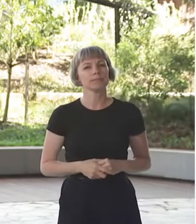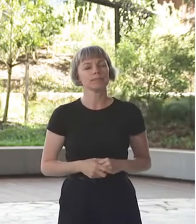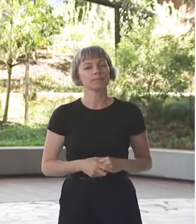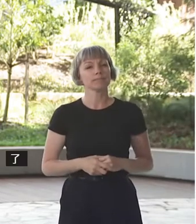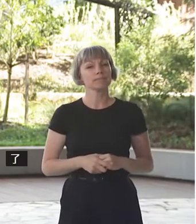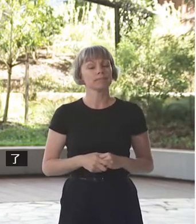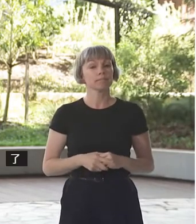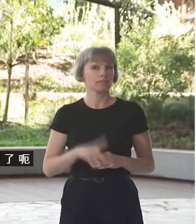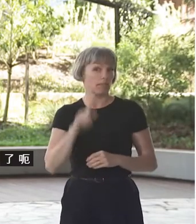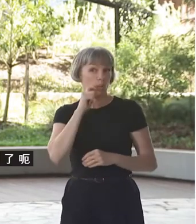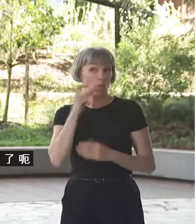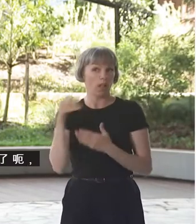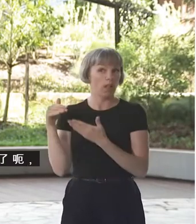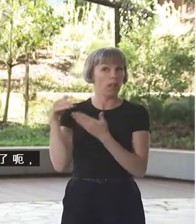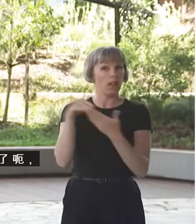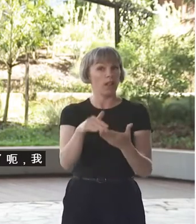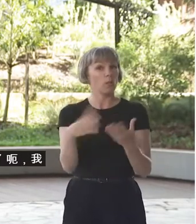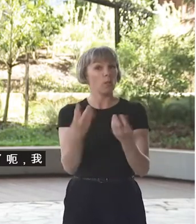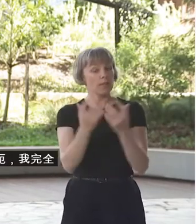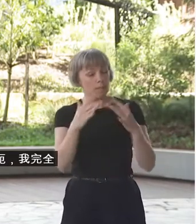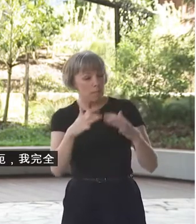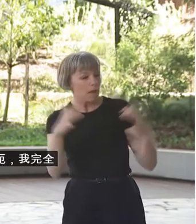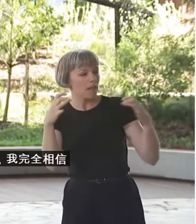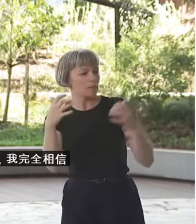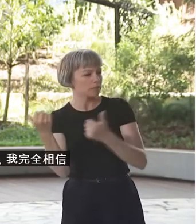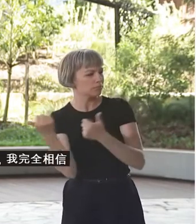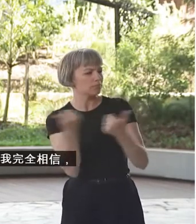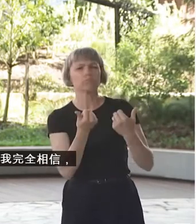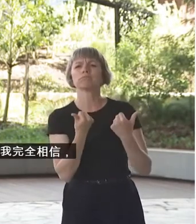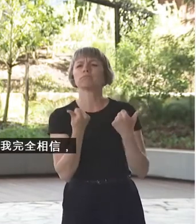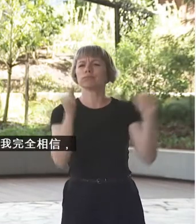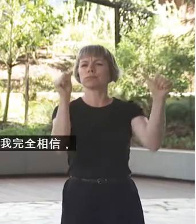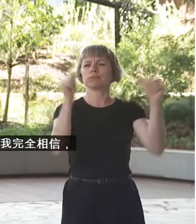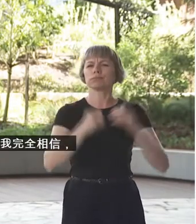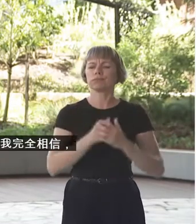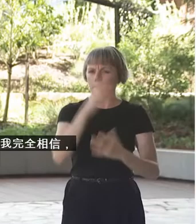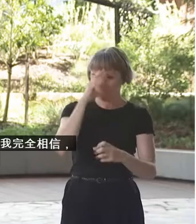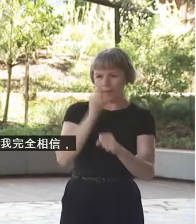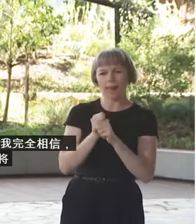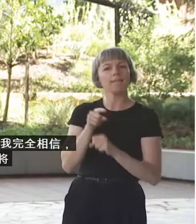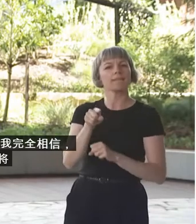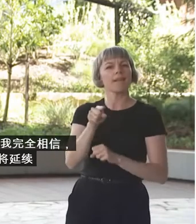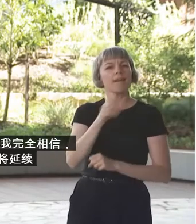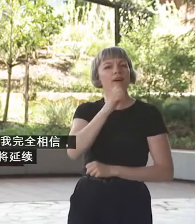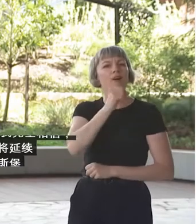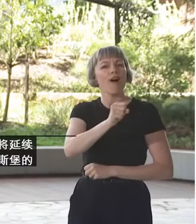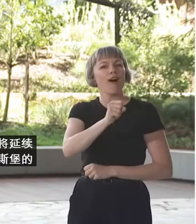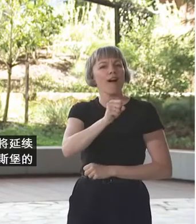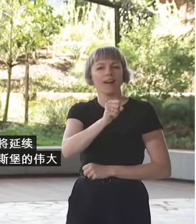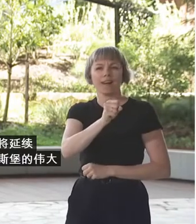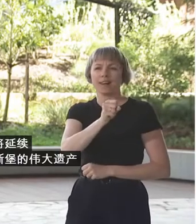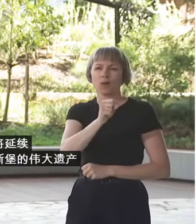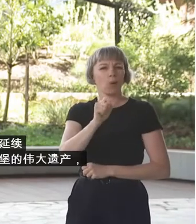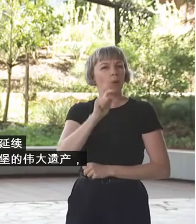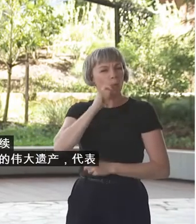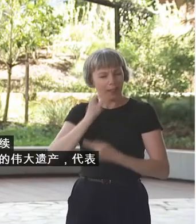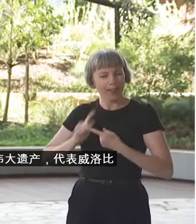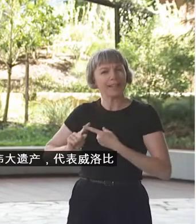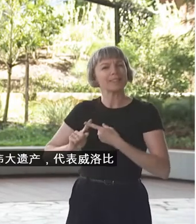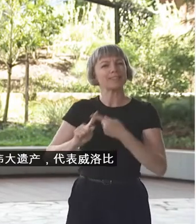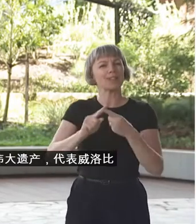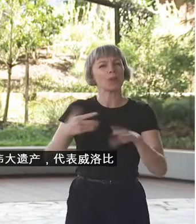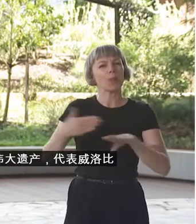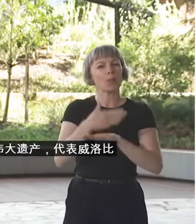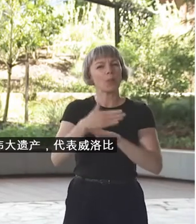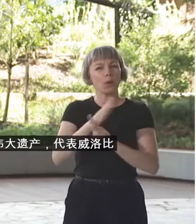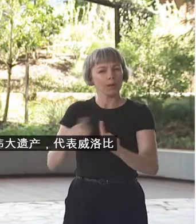Parliament and beyond. And I have complete faith that he will continue the great legacy of Gladys Berejiklian